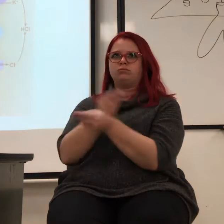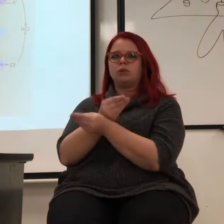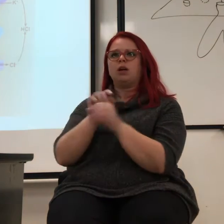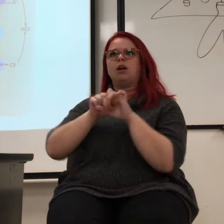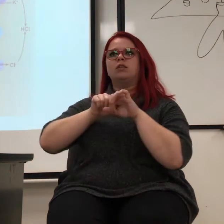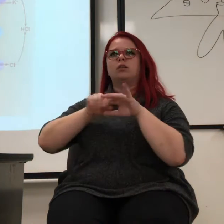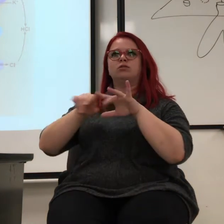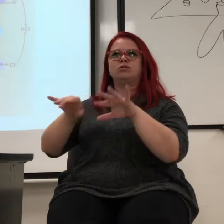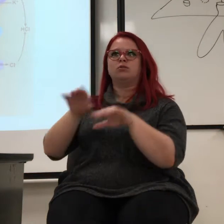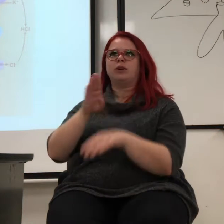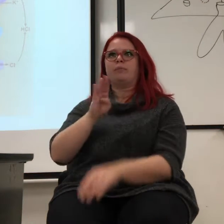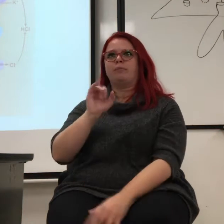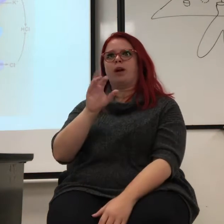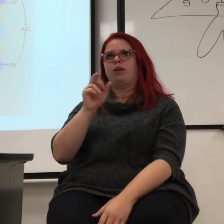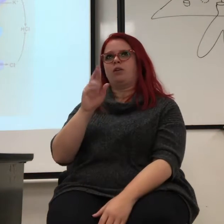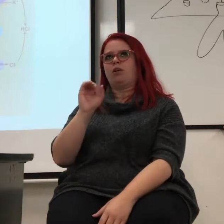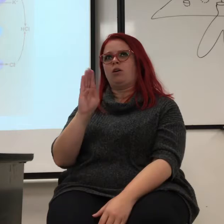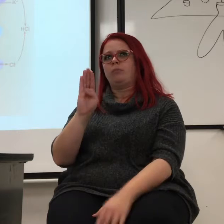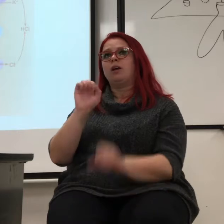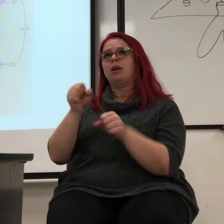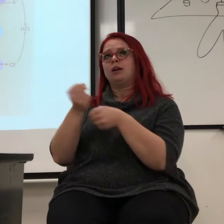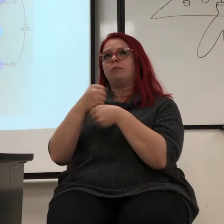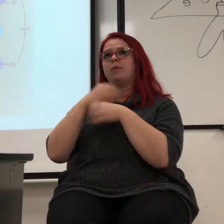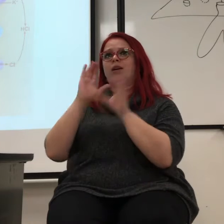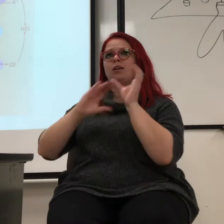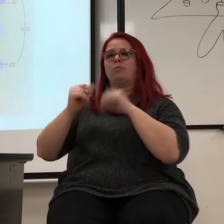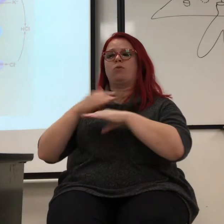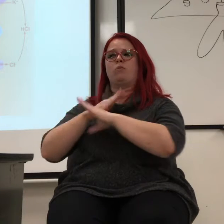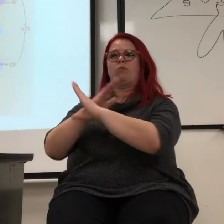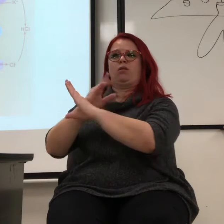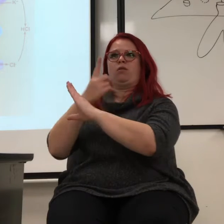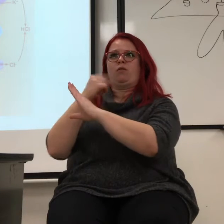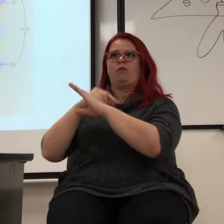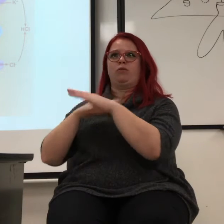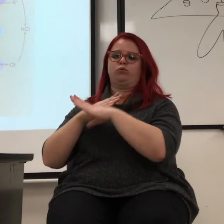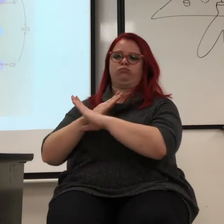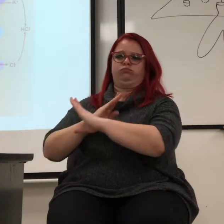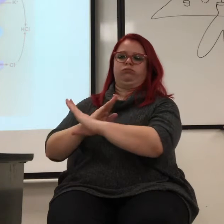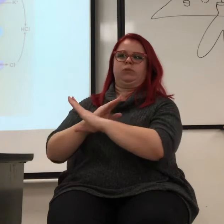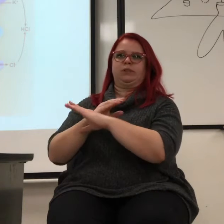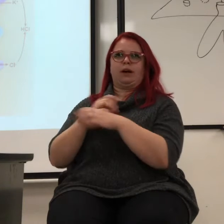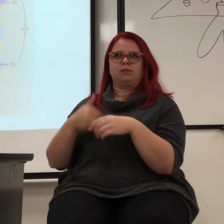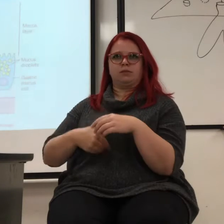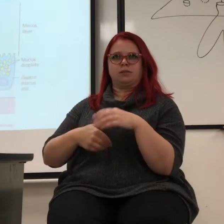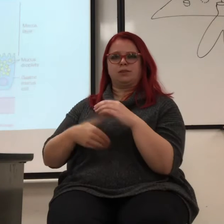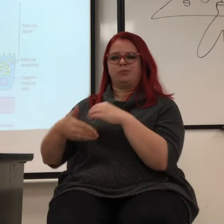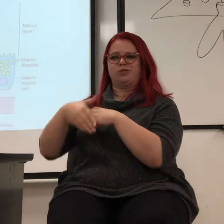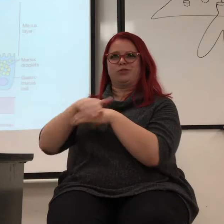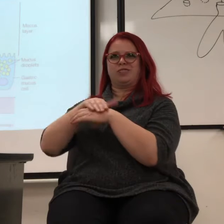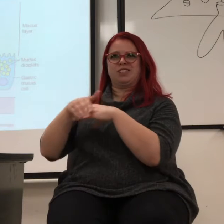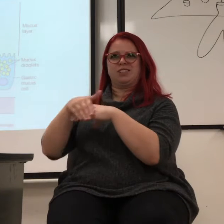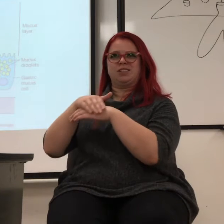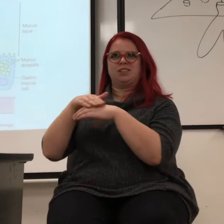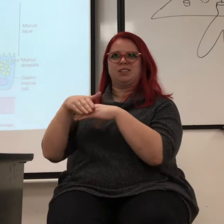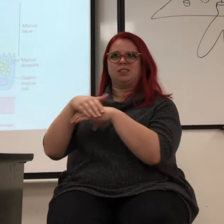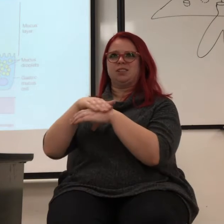a chemical barrier to protect the surface of the stomach, shown in this picture here.